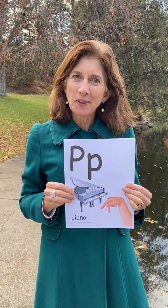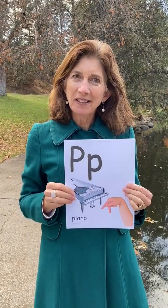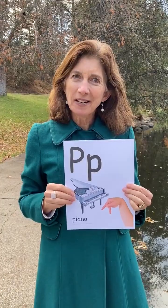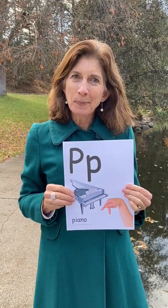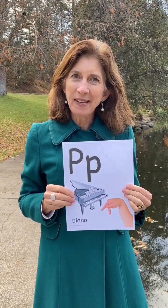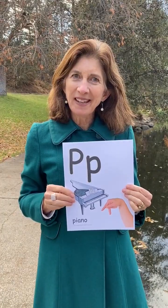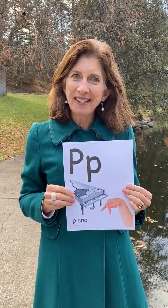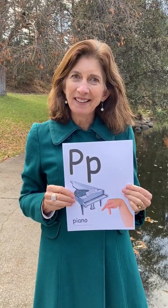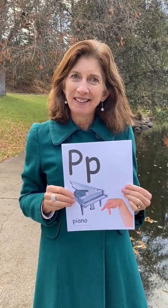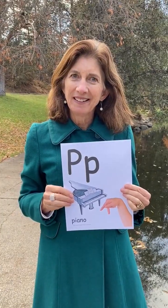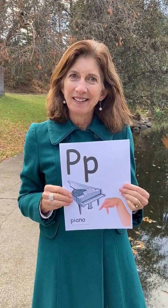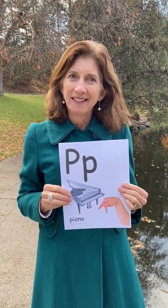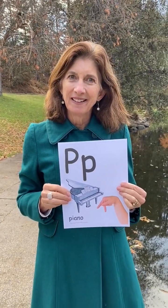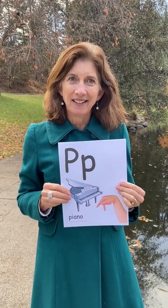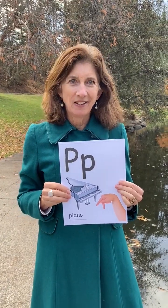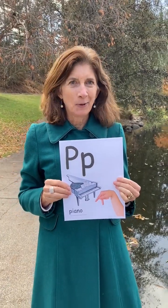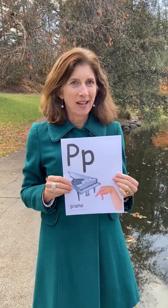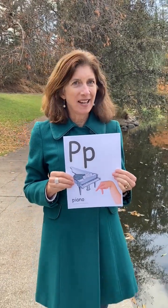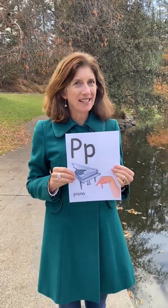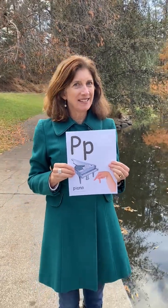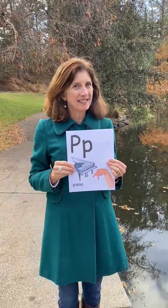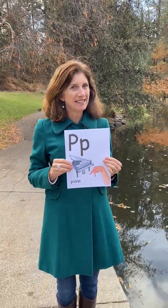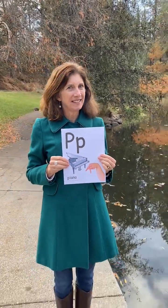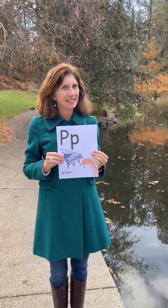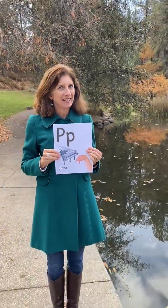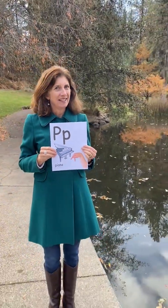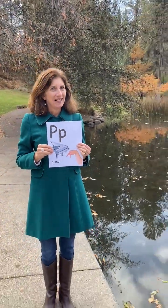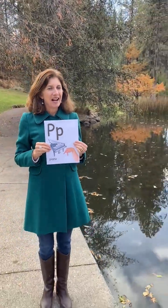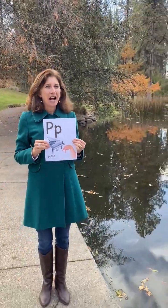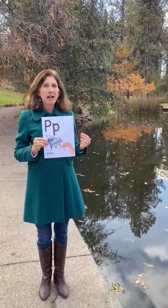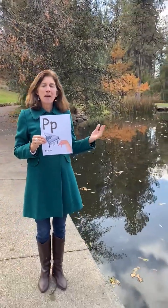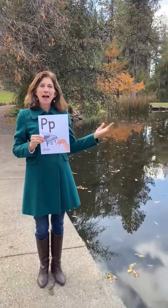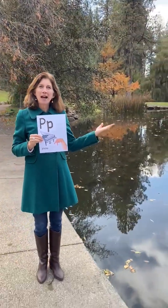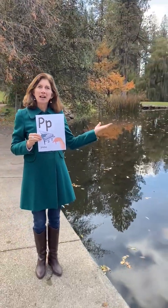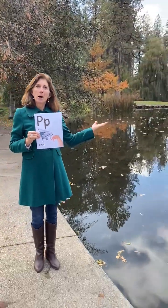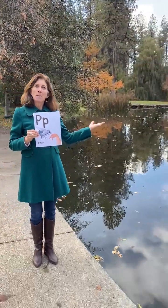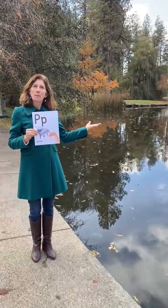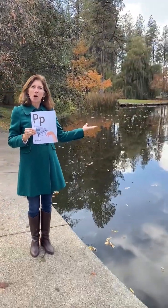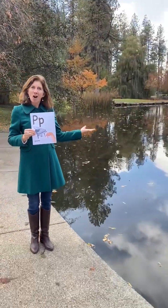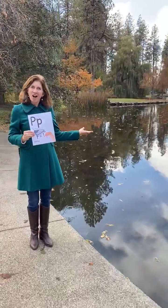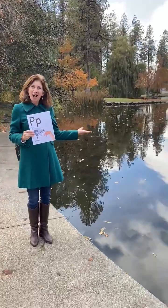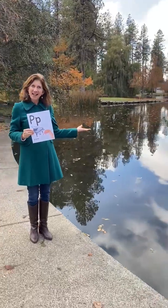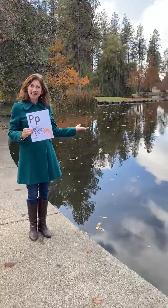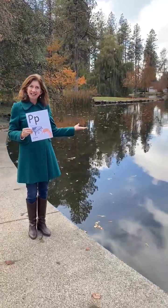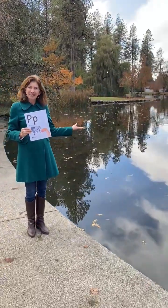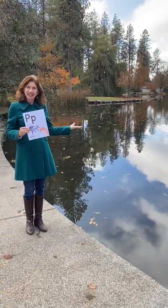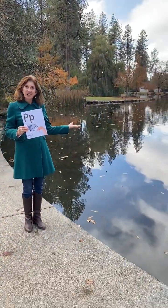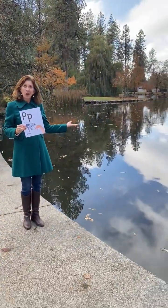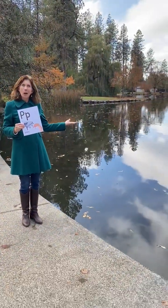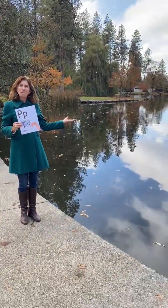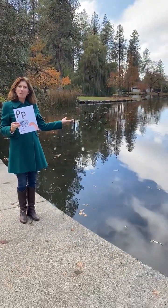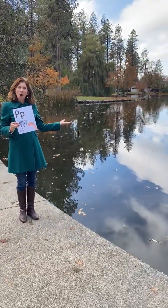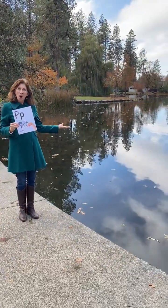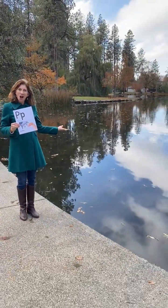letter P? Can you guess? I'm at a pond.